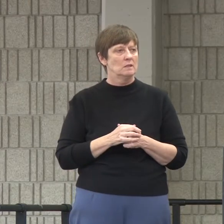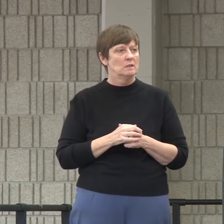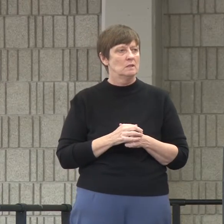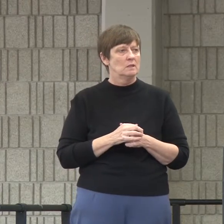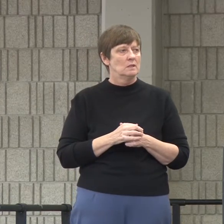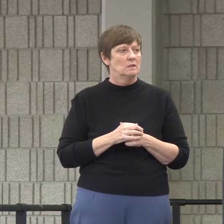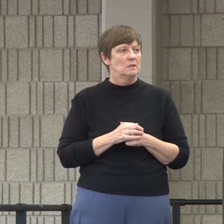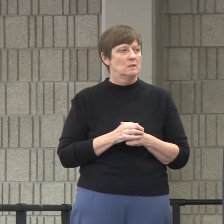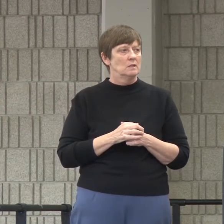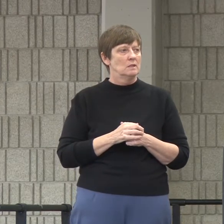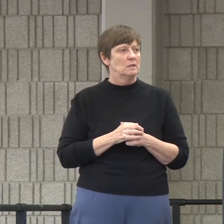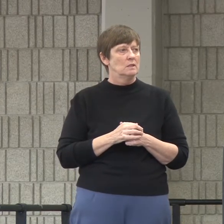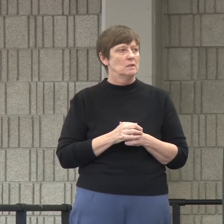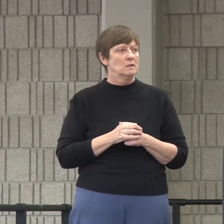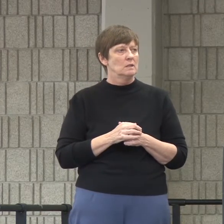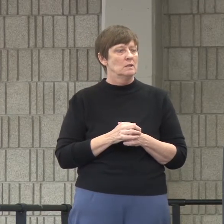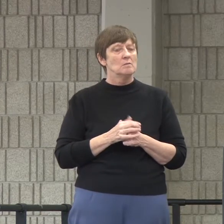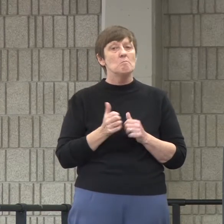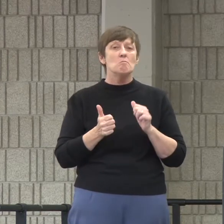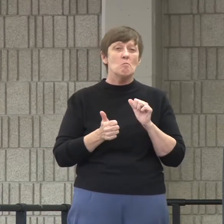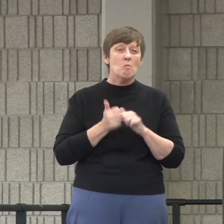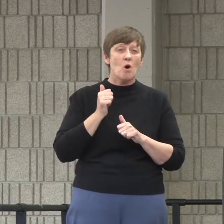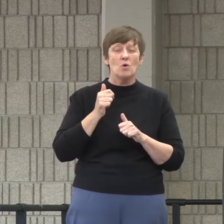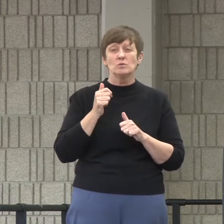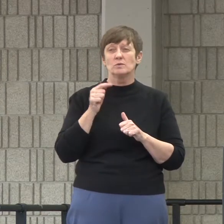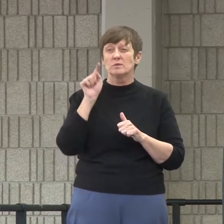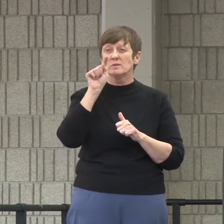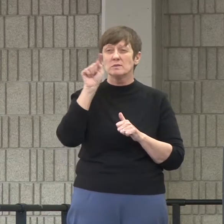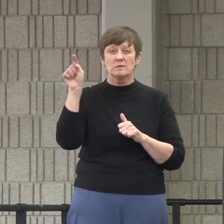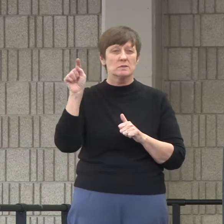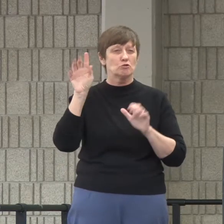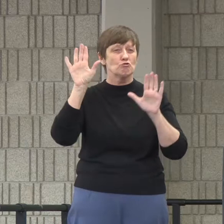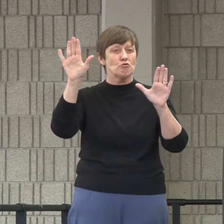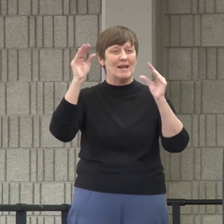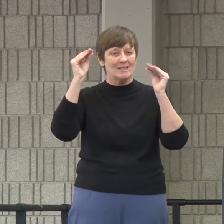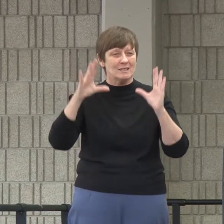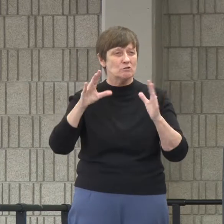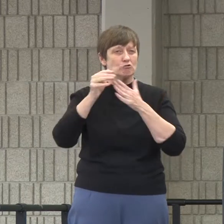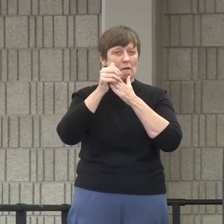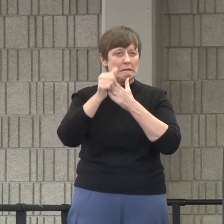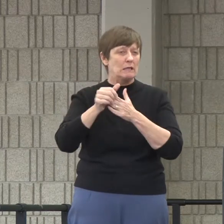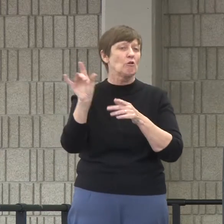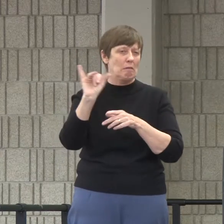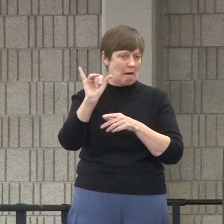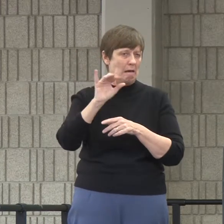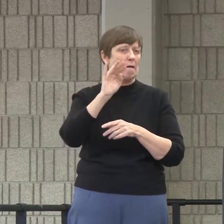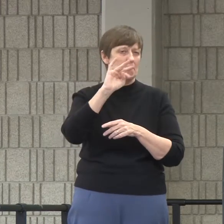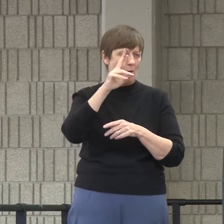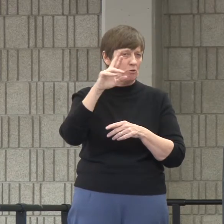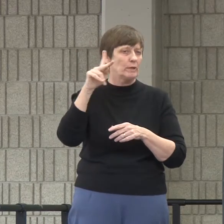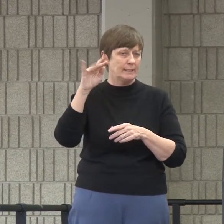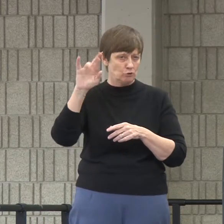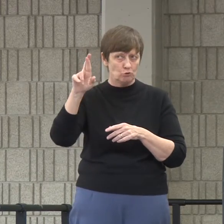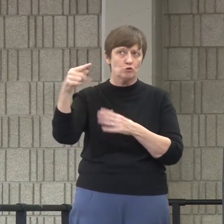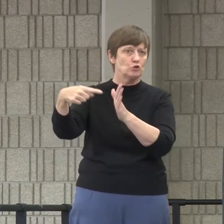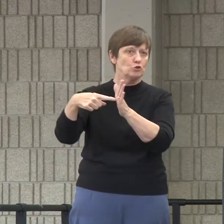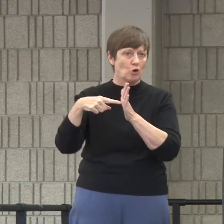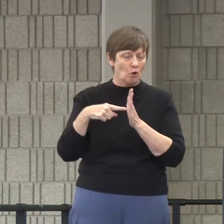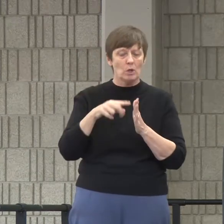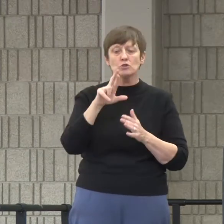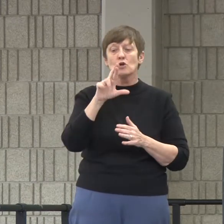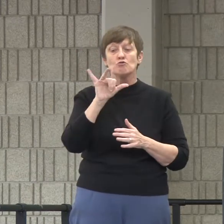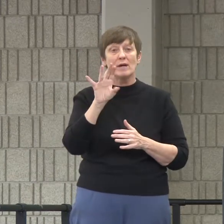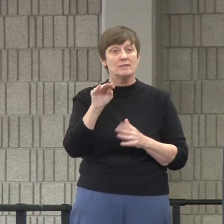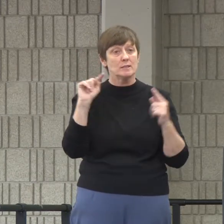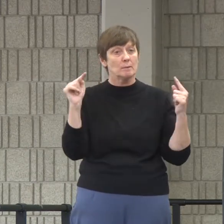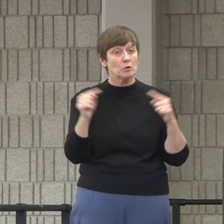that, as most of the great teachers and leaders like Dr. King have showed us, racism hurts